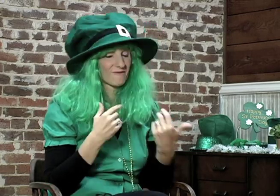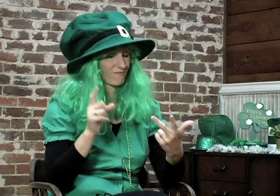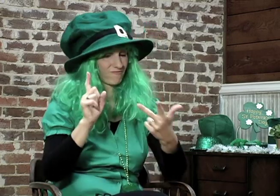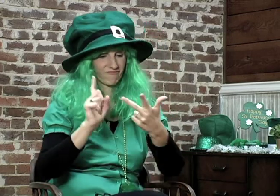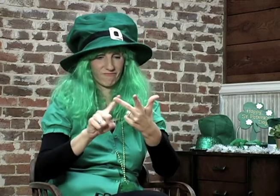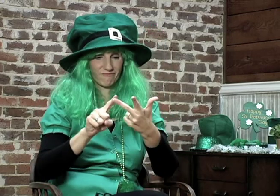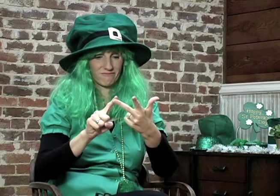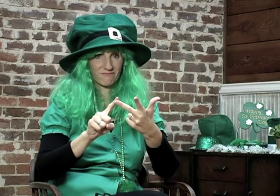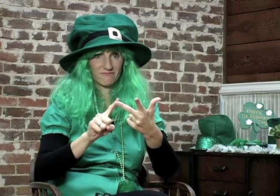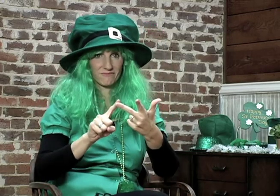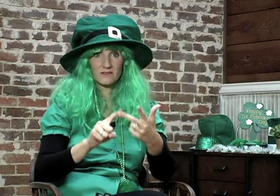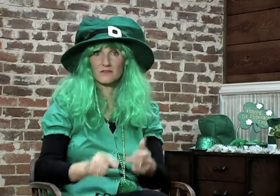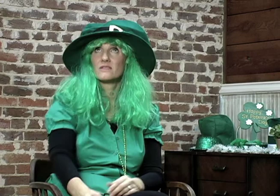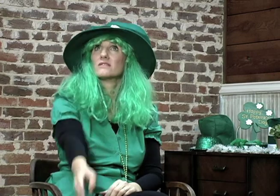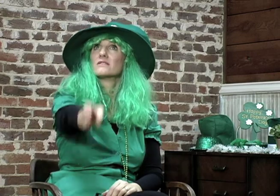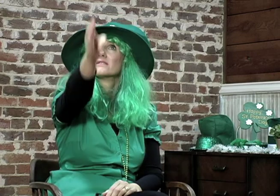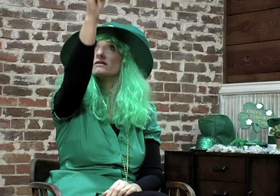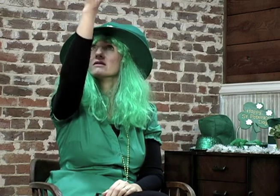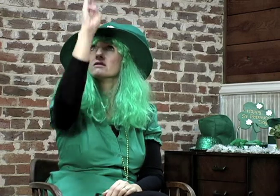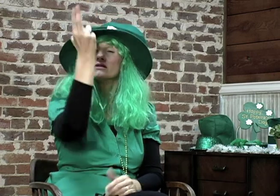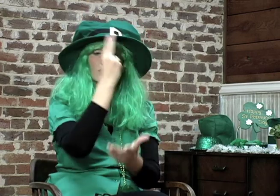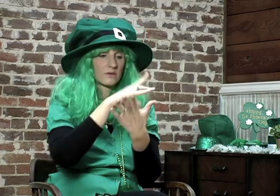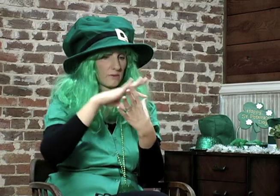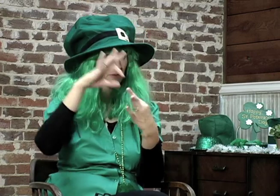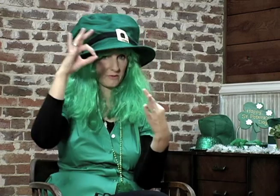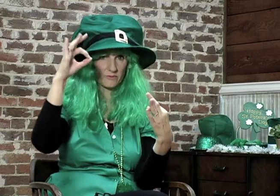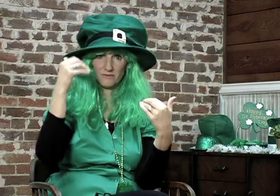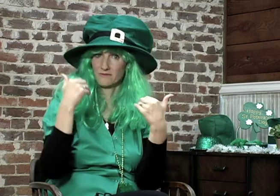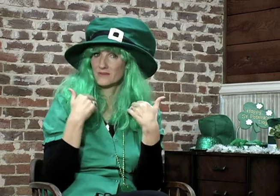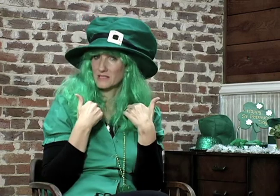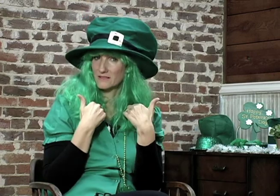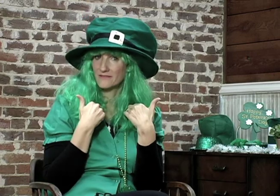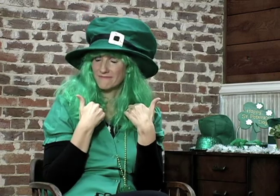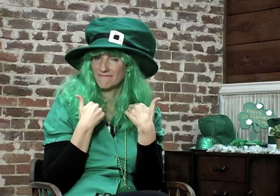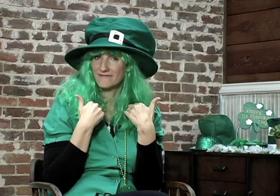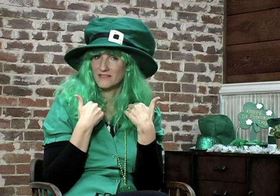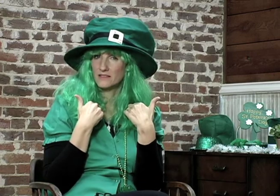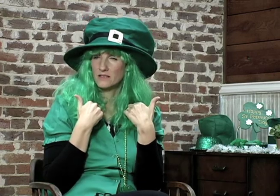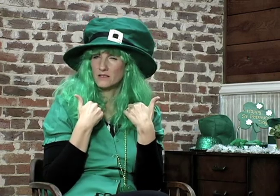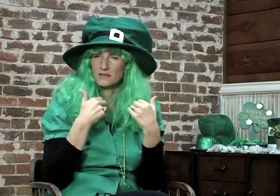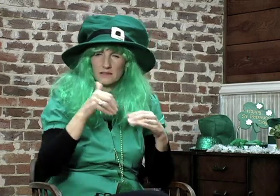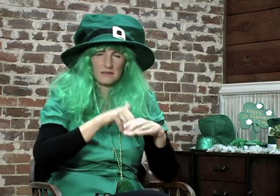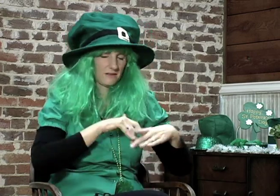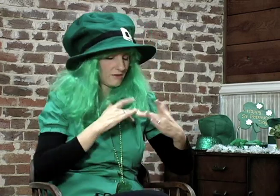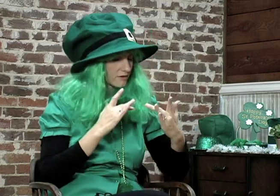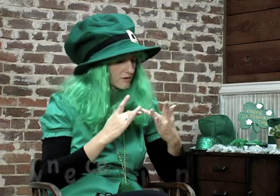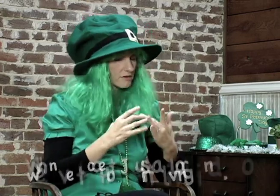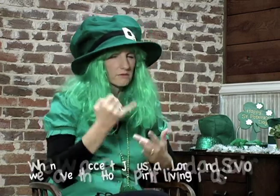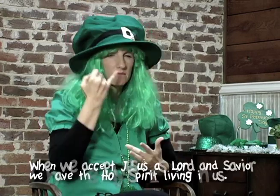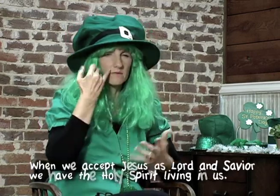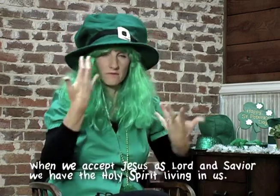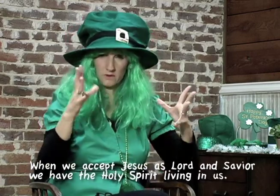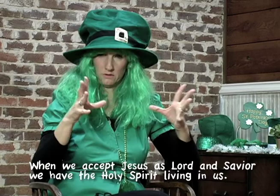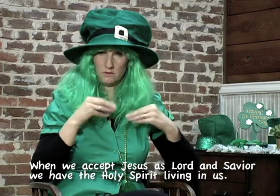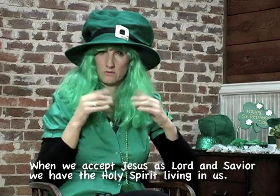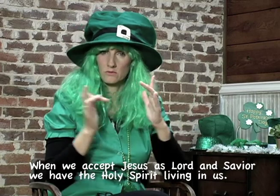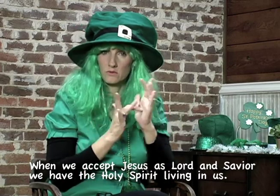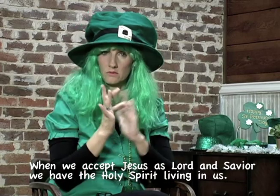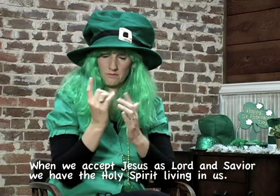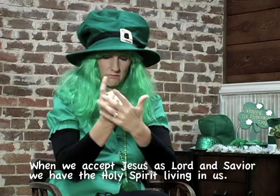We might feel like we're left alone. But God in His wisdom has the Holy Spirit. And the Holy Spirit,